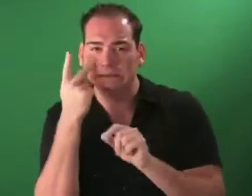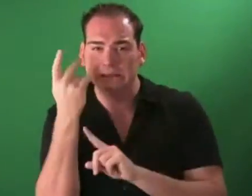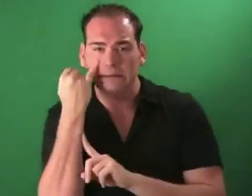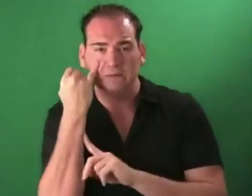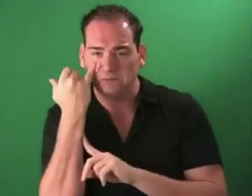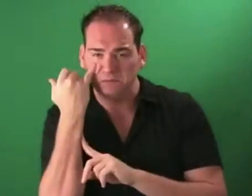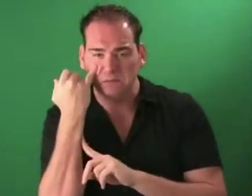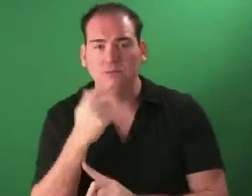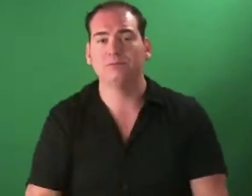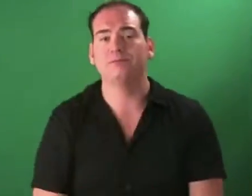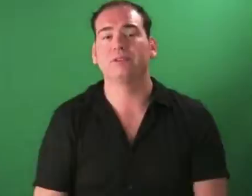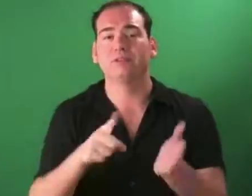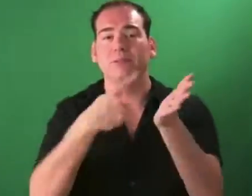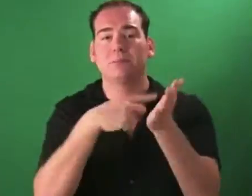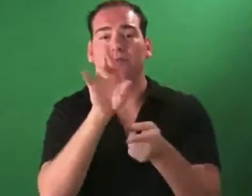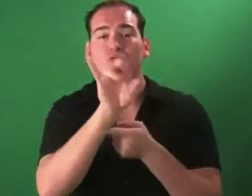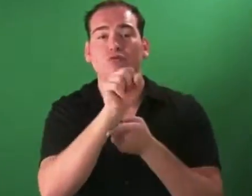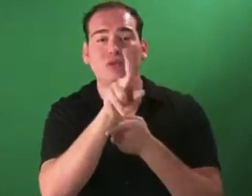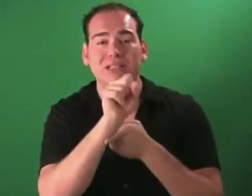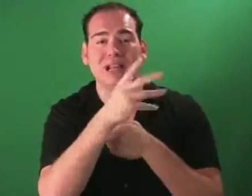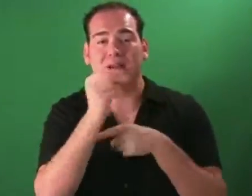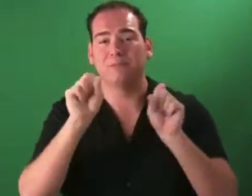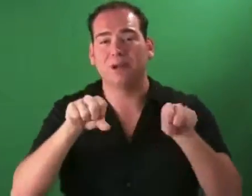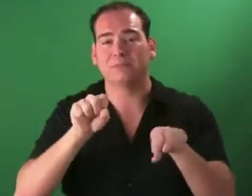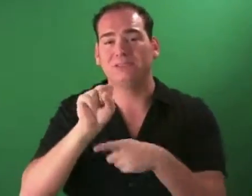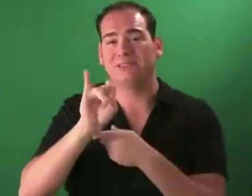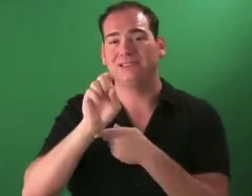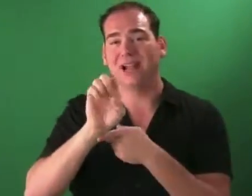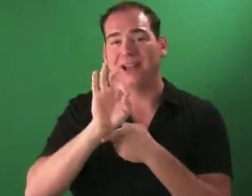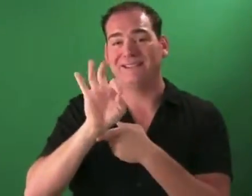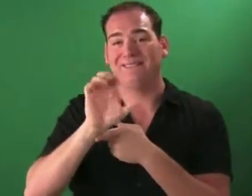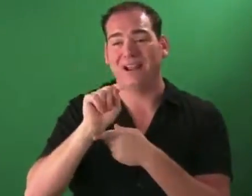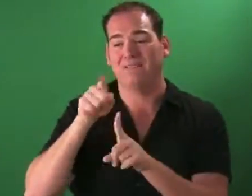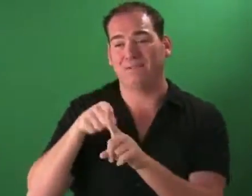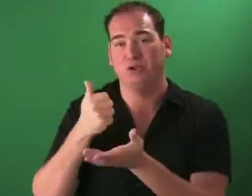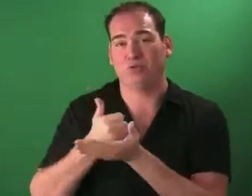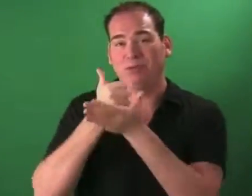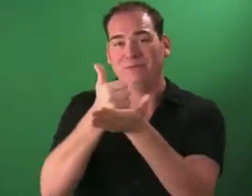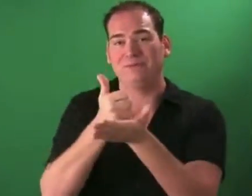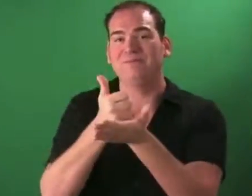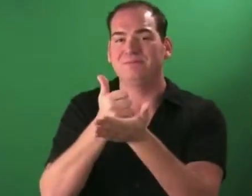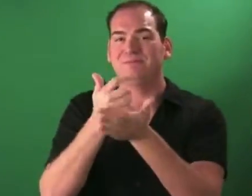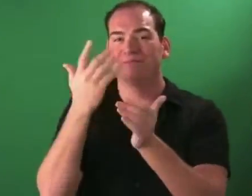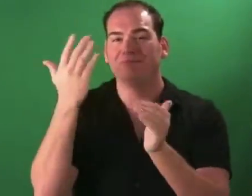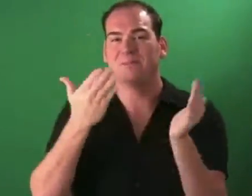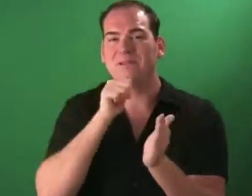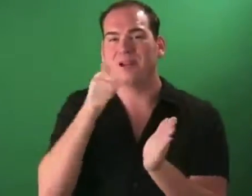symptoms because your doctor will be able to advise you as to how he or she can best,